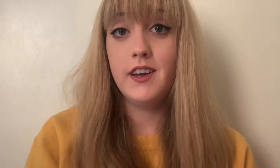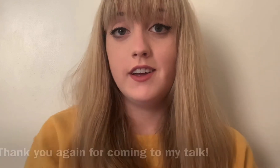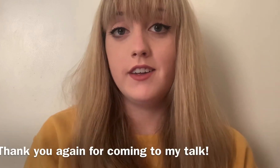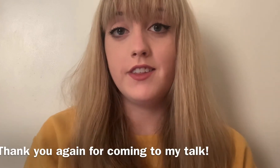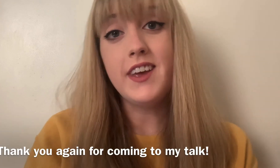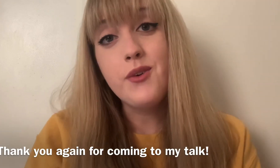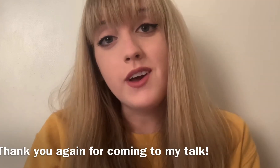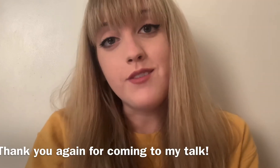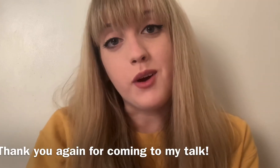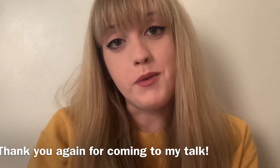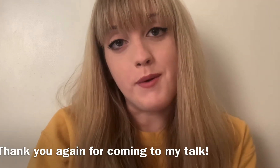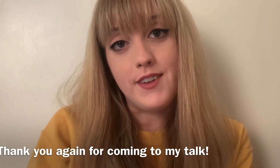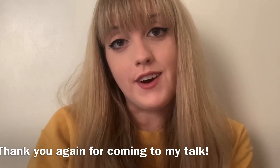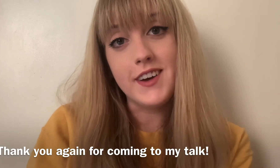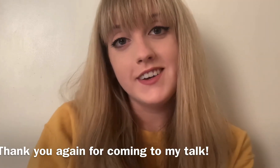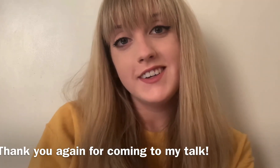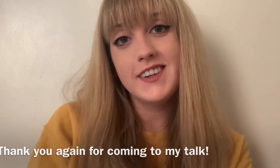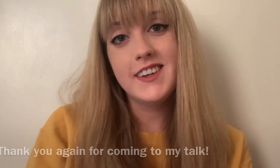on thank you again for coming to my talk